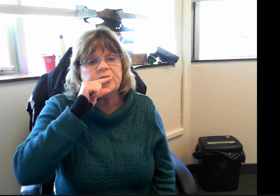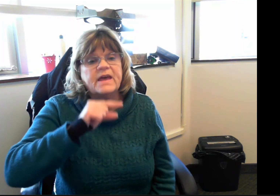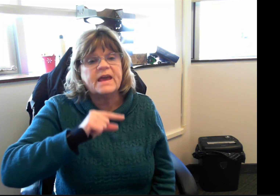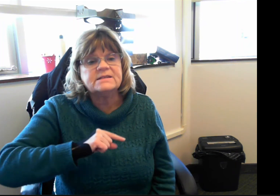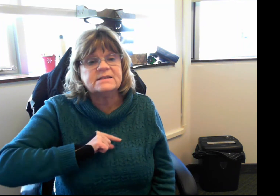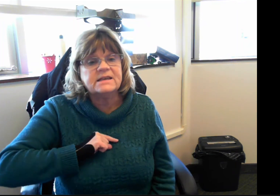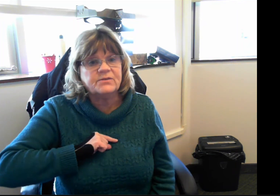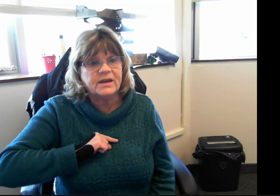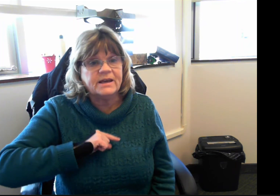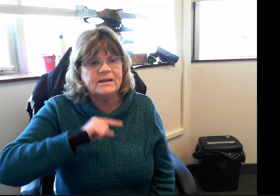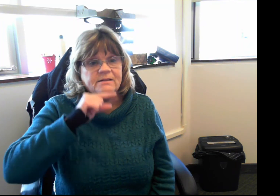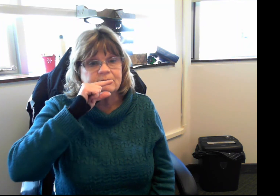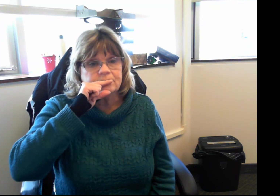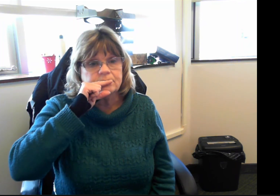have Thanksgiving.